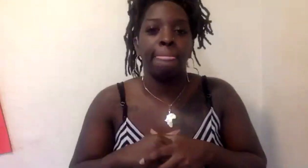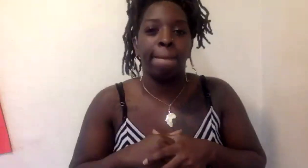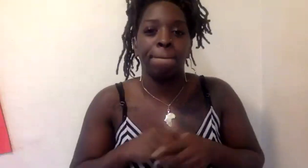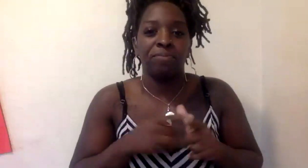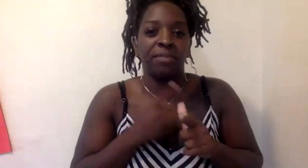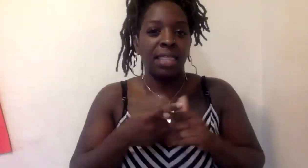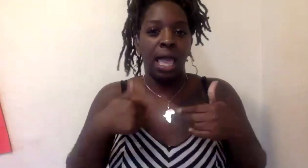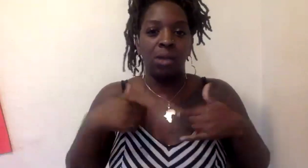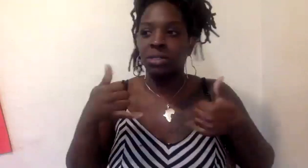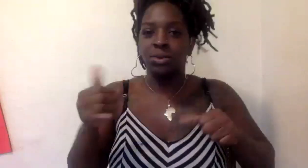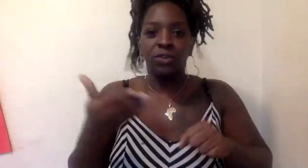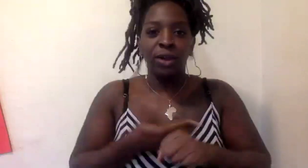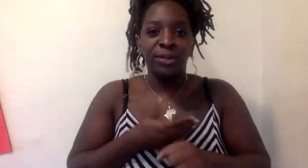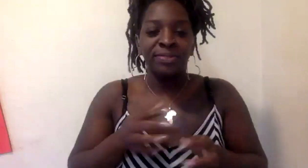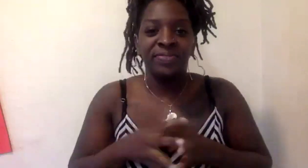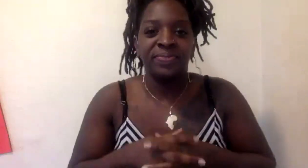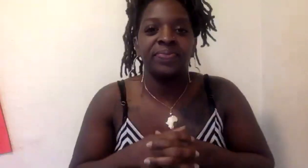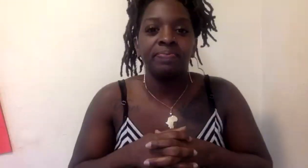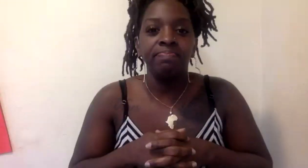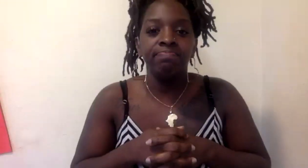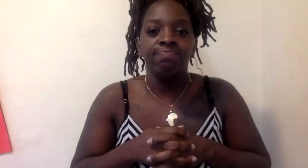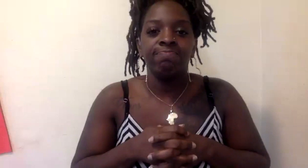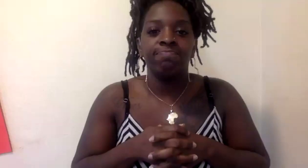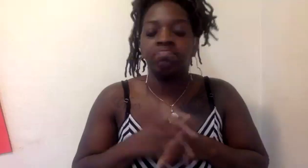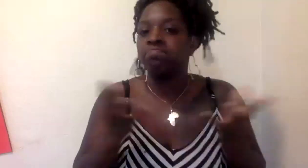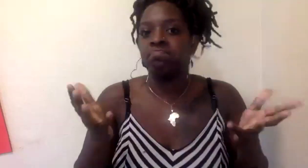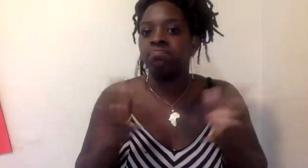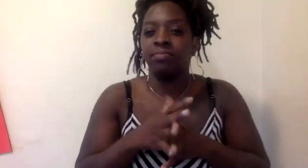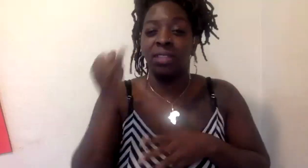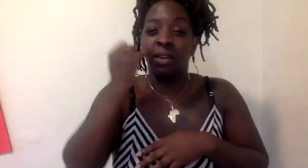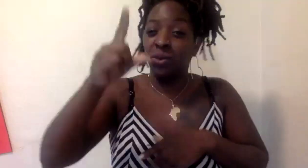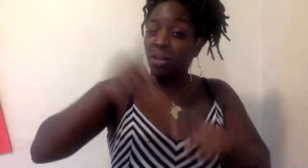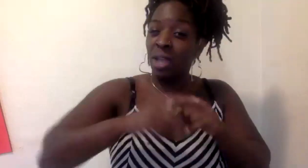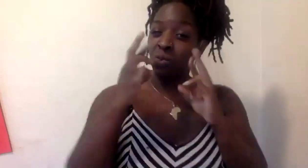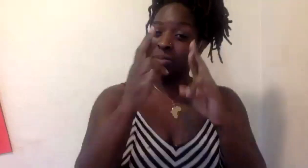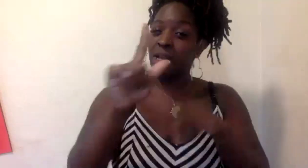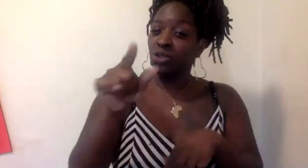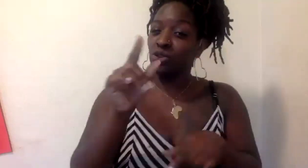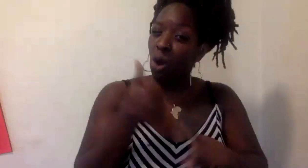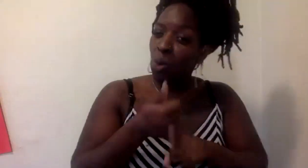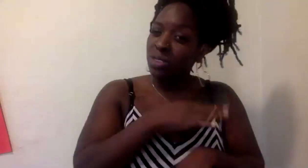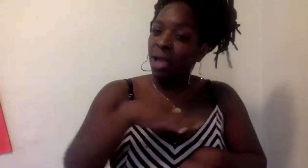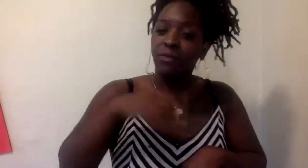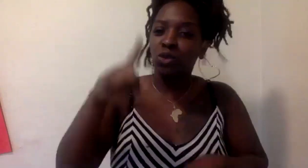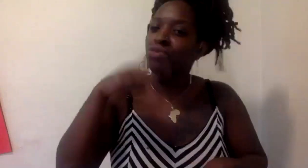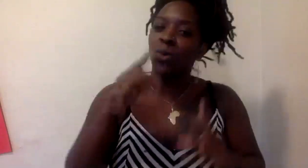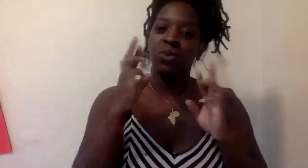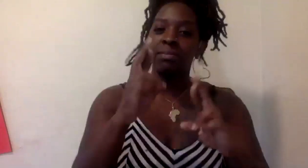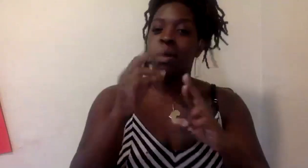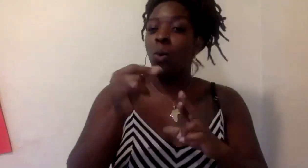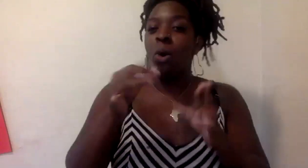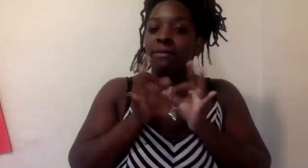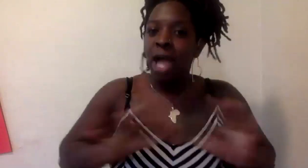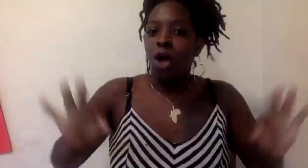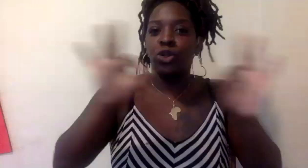welcome while I worked there, and I was still fired? I don't understand. If you can't respect your own staff